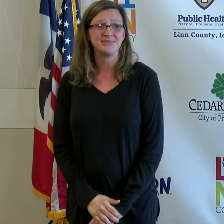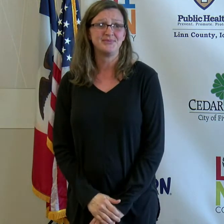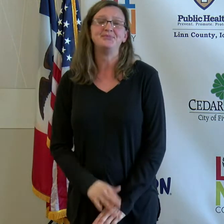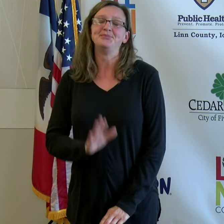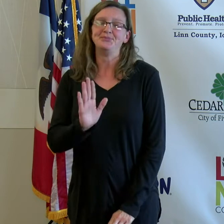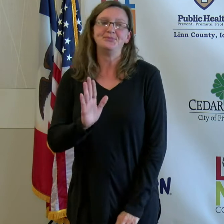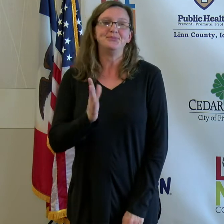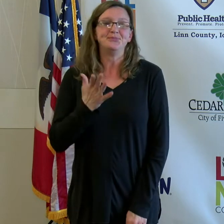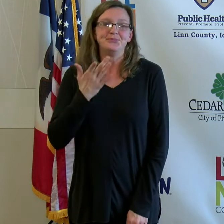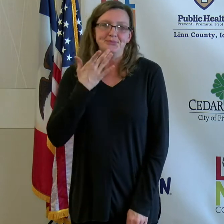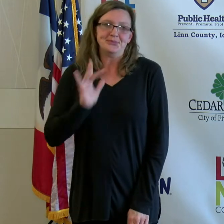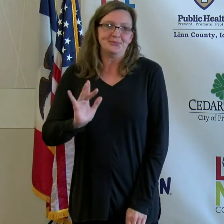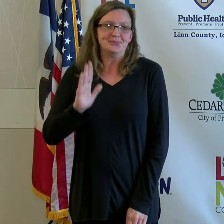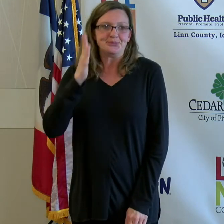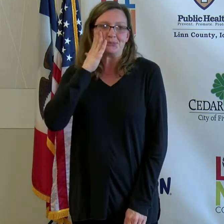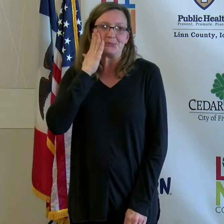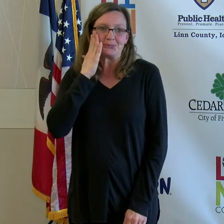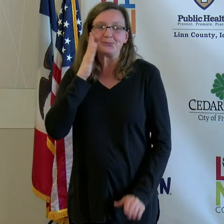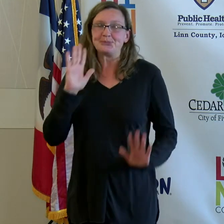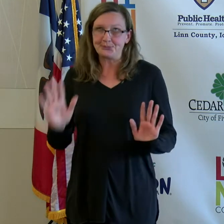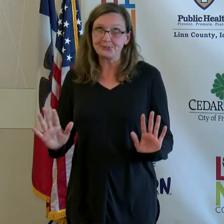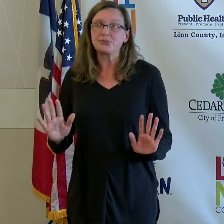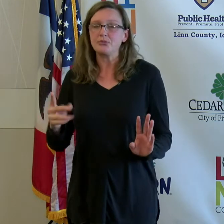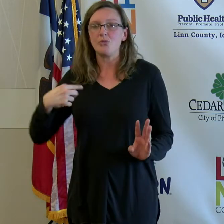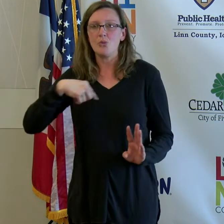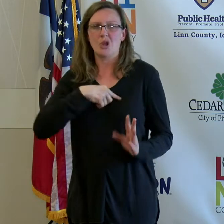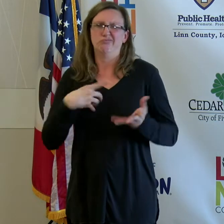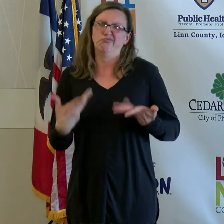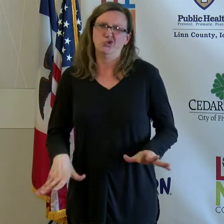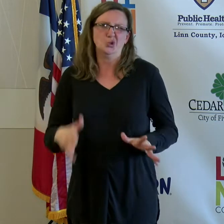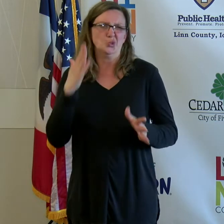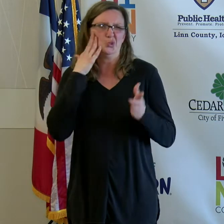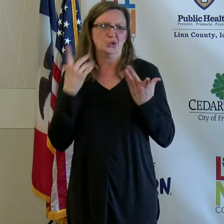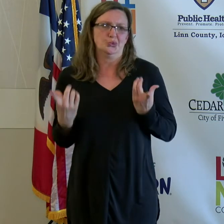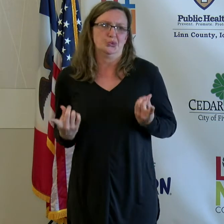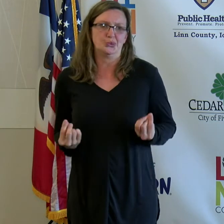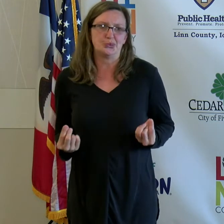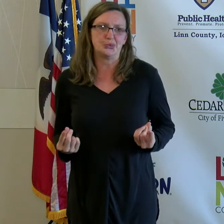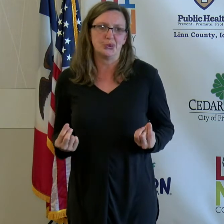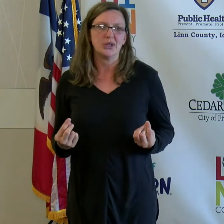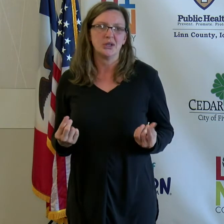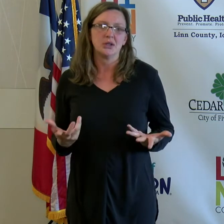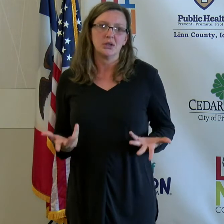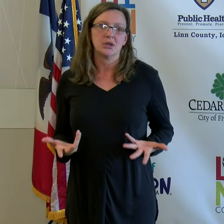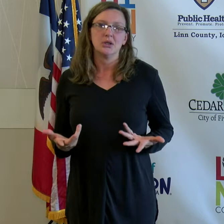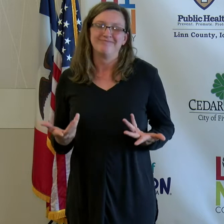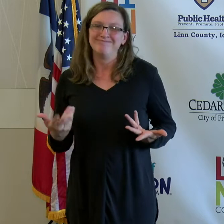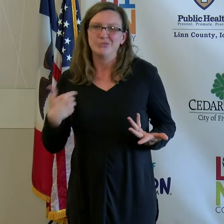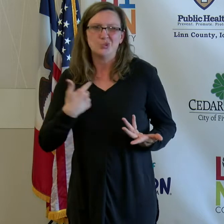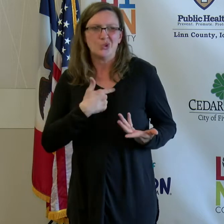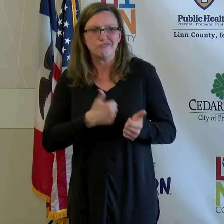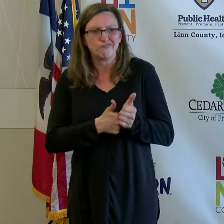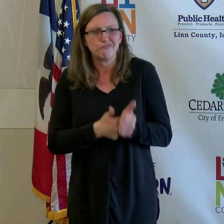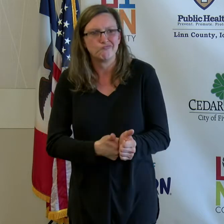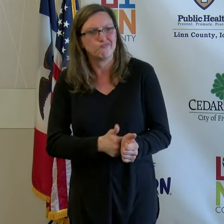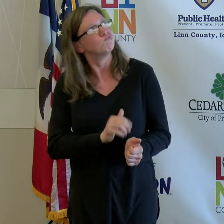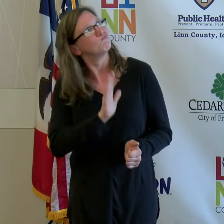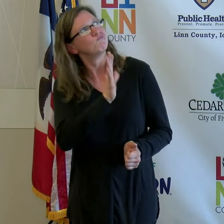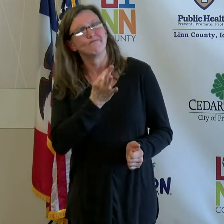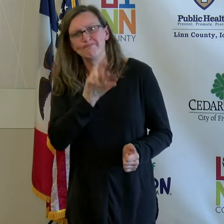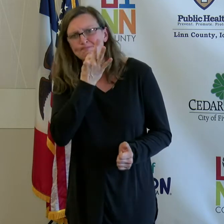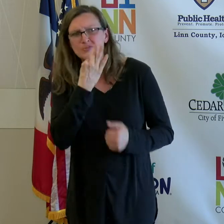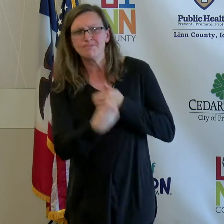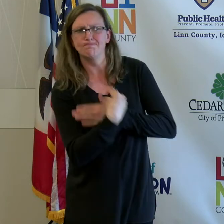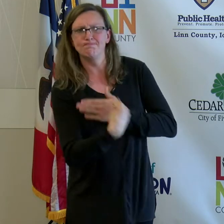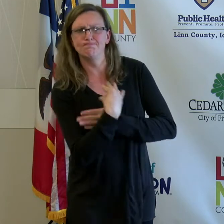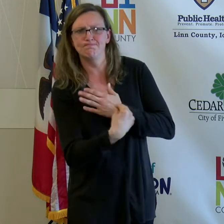there. If we continue to follow the advice of our experts, which we've repeated at these press conferences to underscore